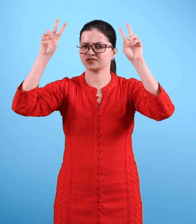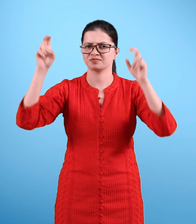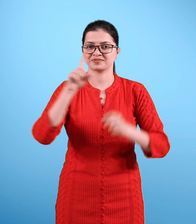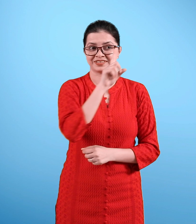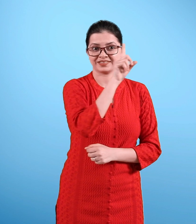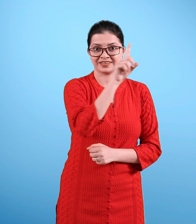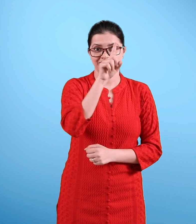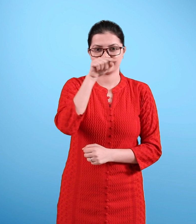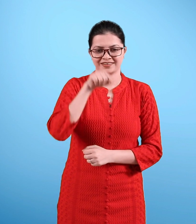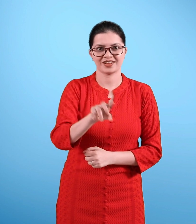(11.2)